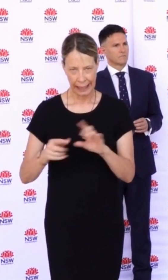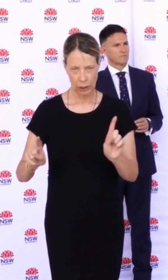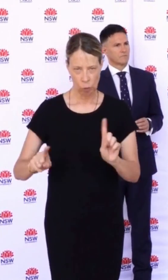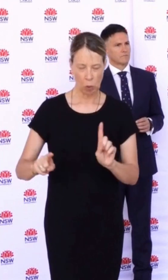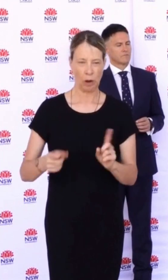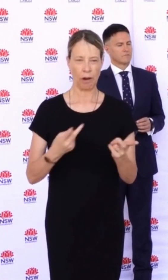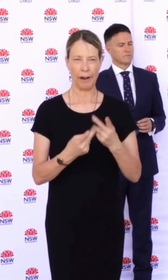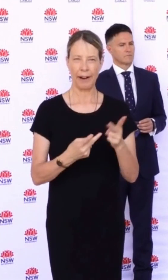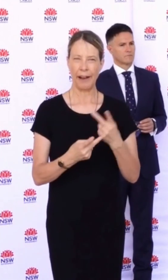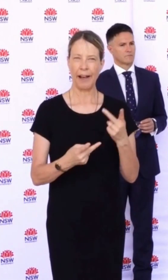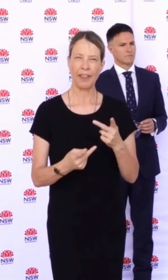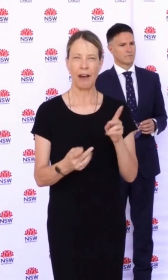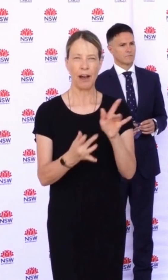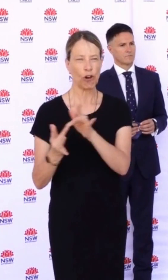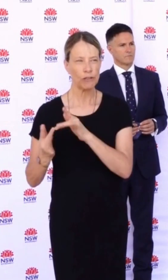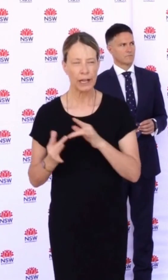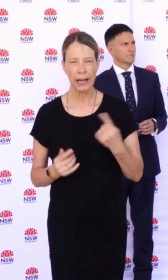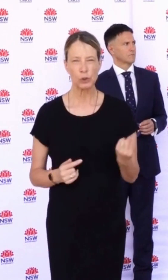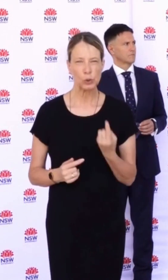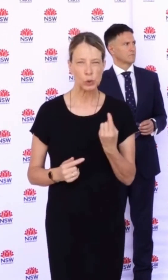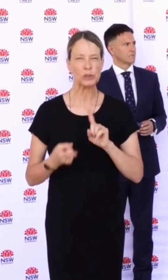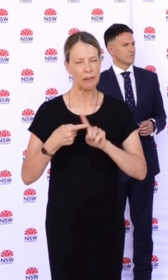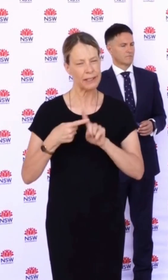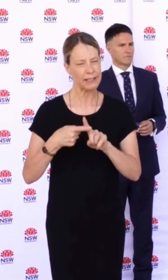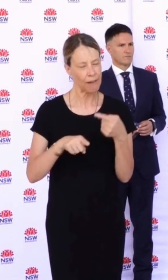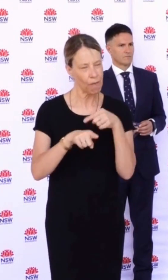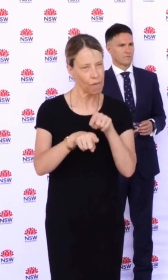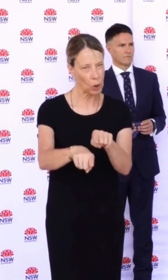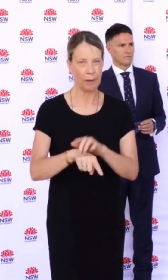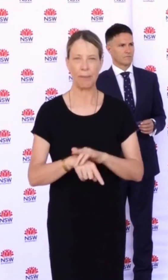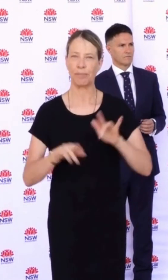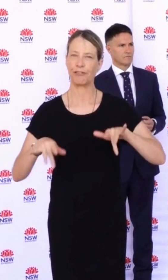McAnulty. Just to follow up on the Mount Druitt